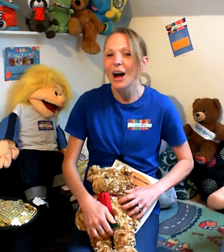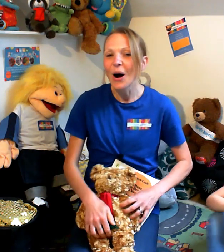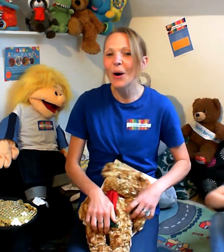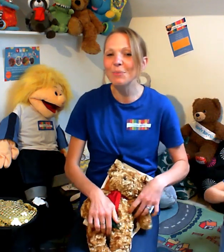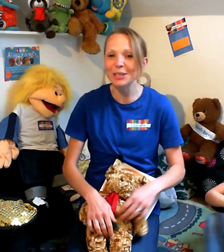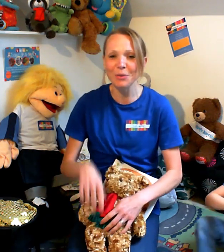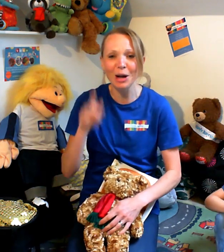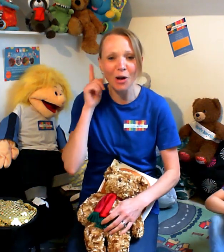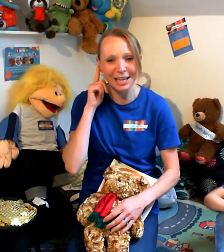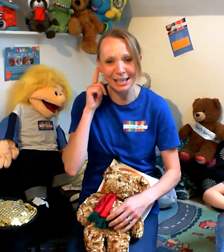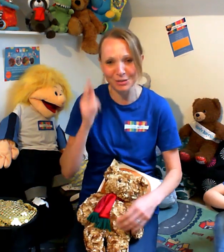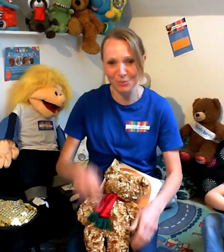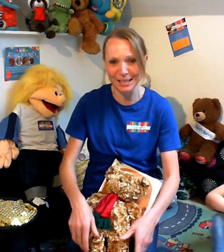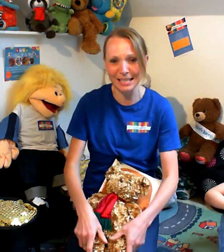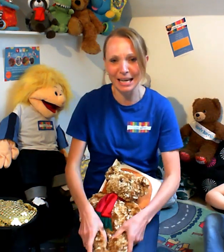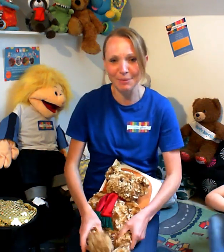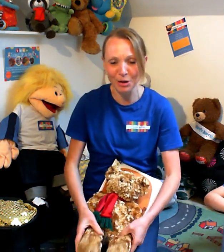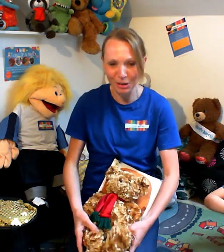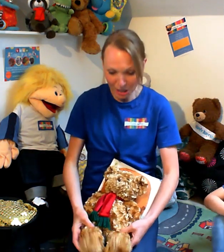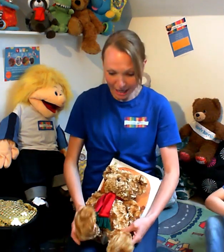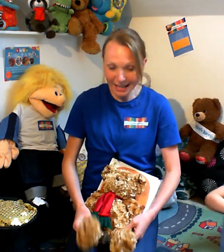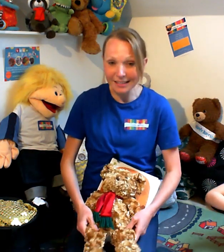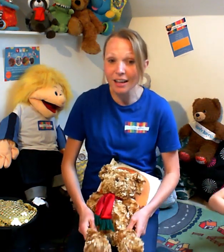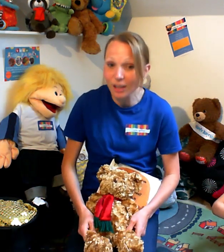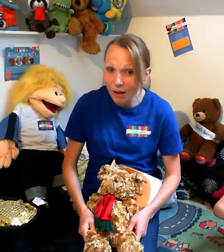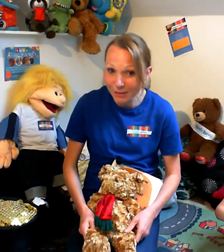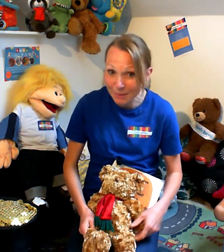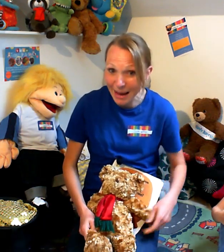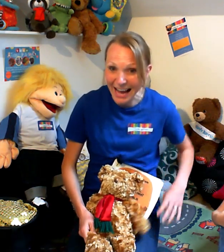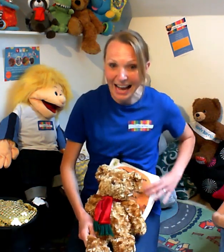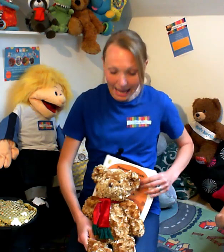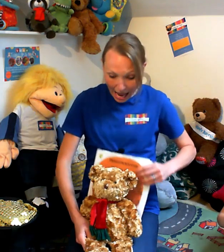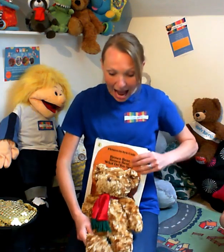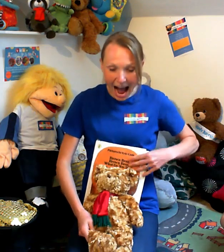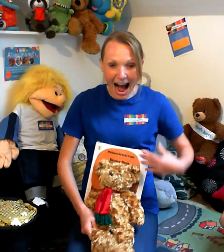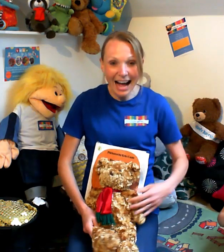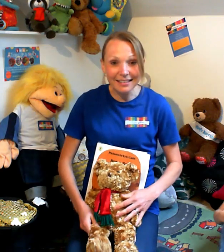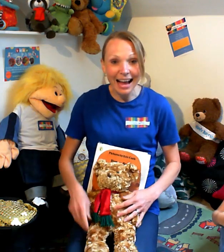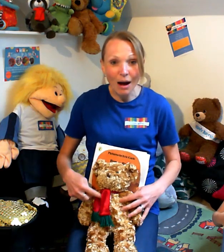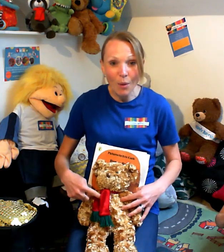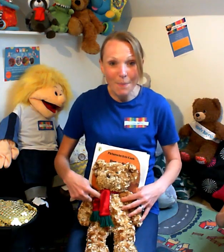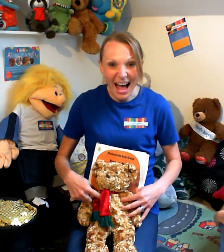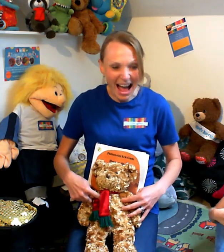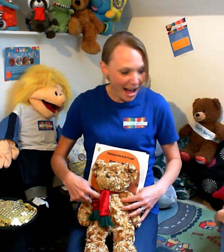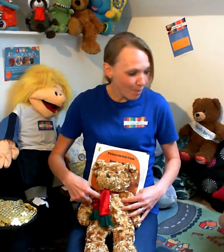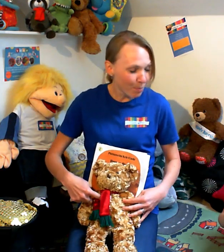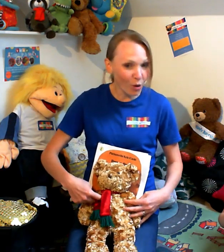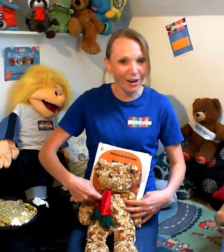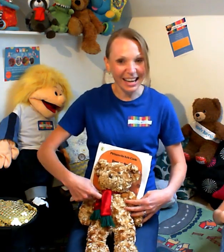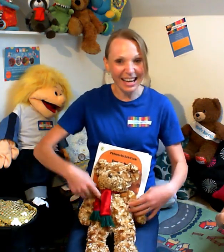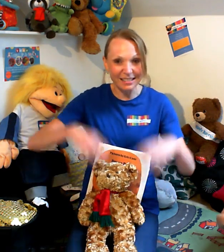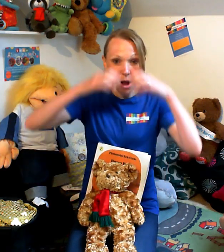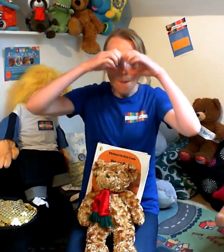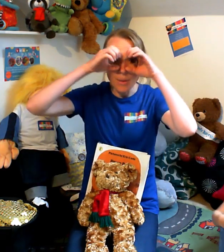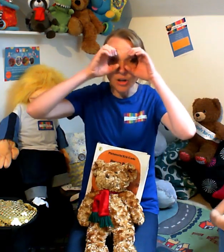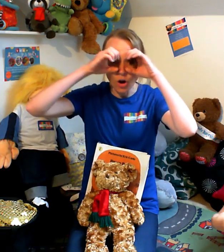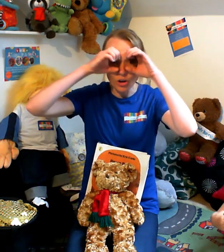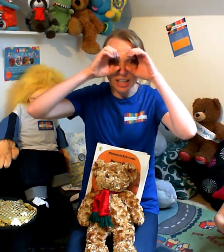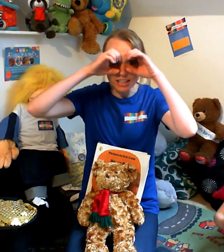Oh, bless you. I can't hear you, sweetie. But it's a lovely bear. And our bear bought his binoculars with